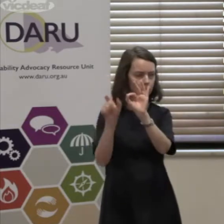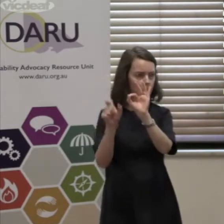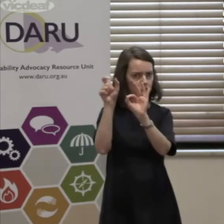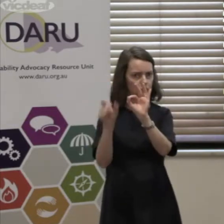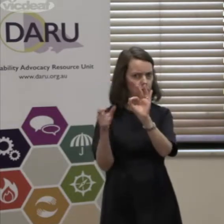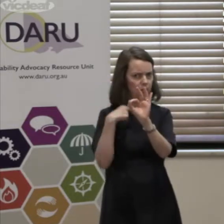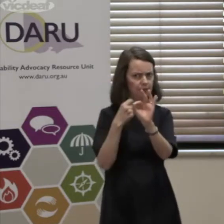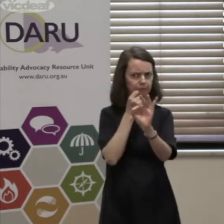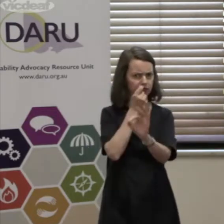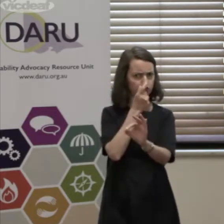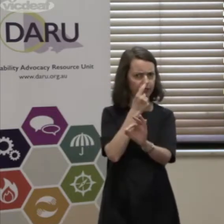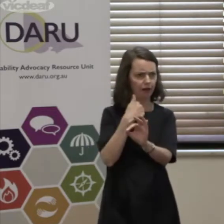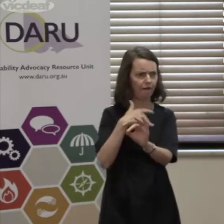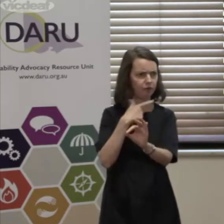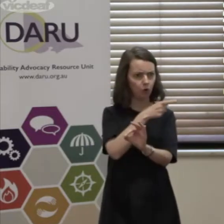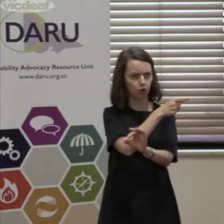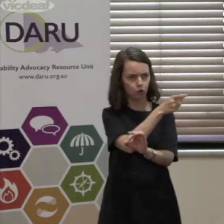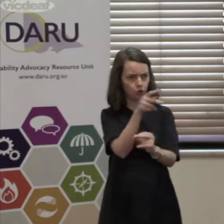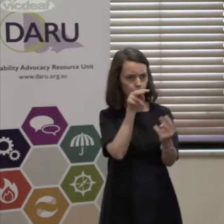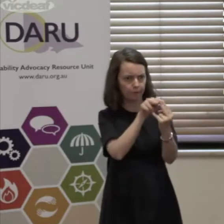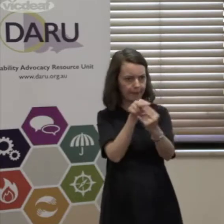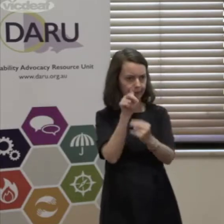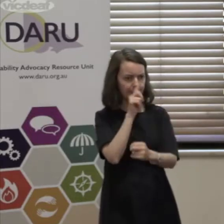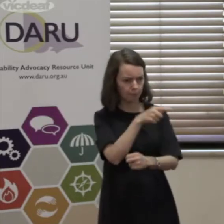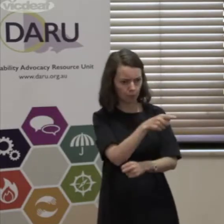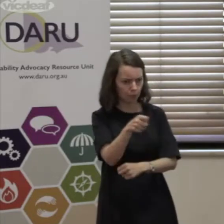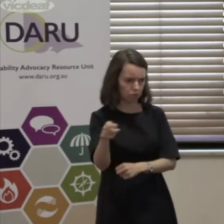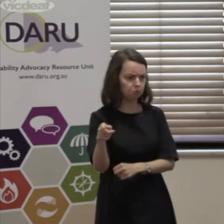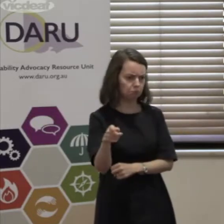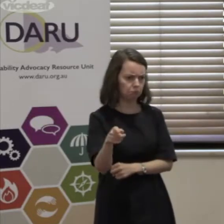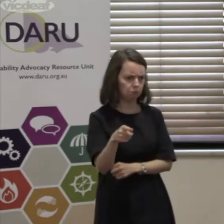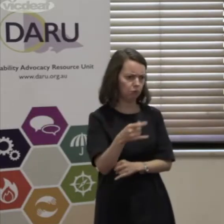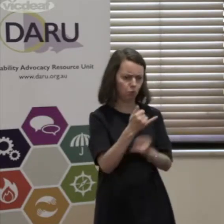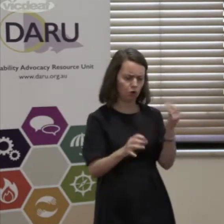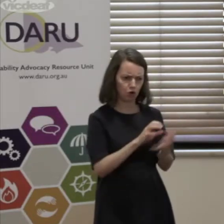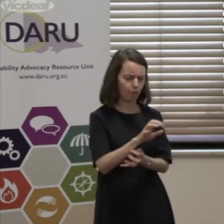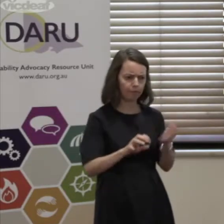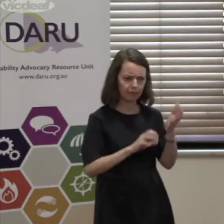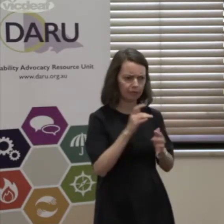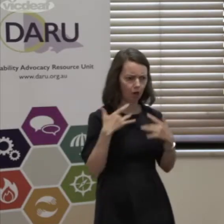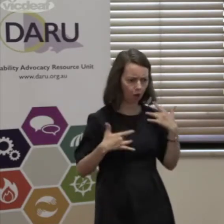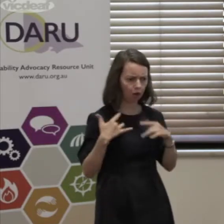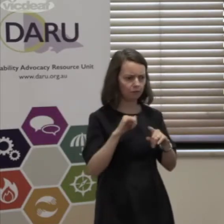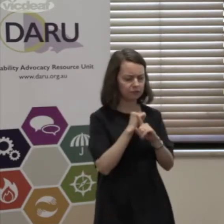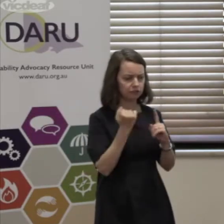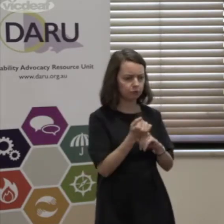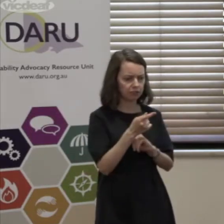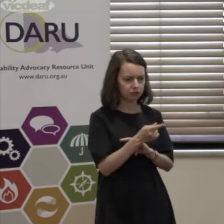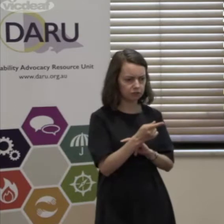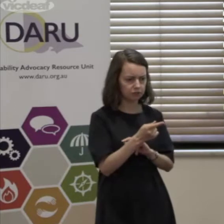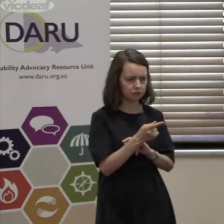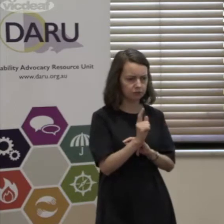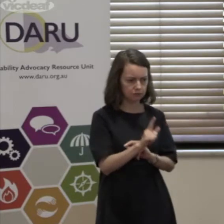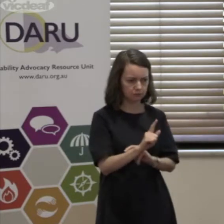I'm suspecting that the people that you see in your agencies are actually possibly the most complex. But the provision